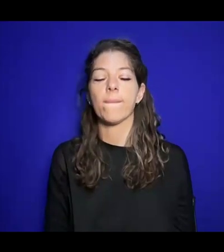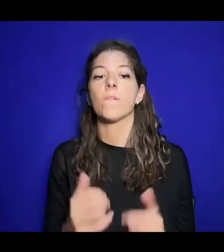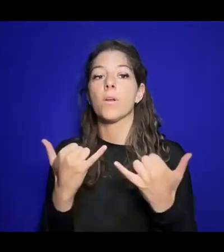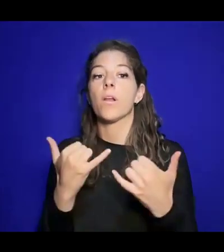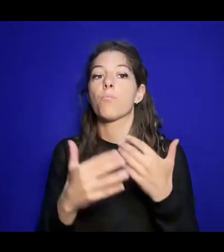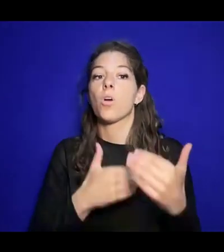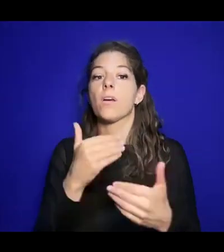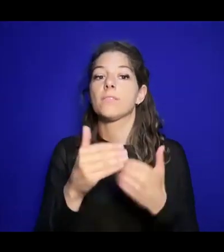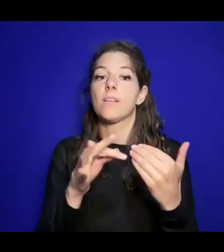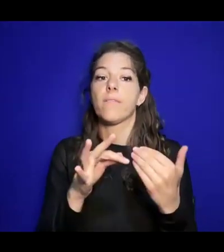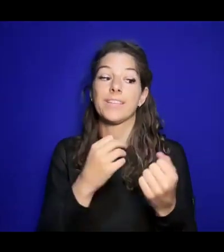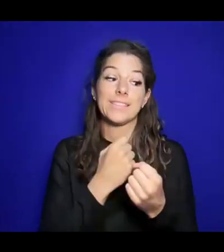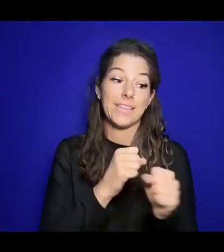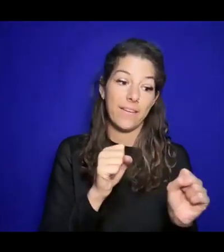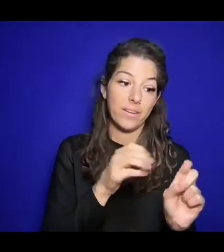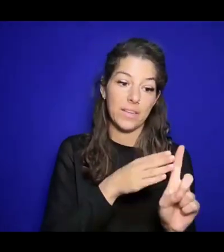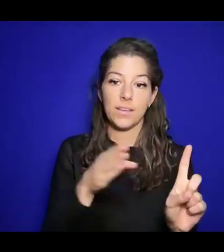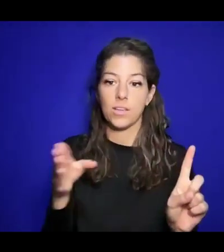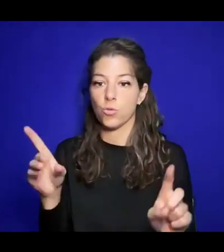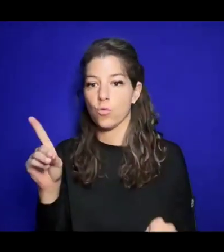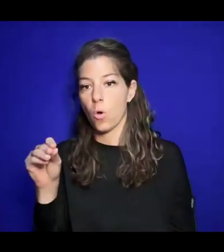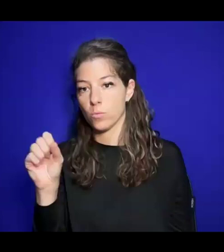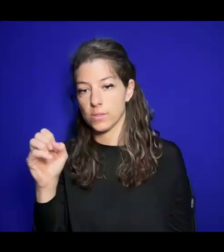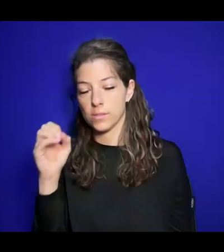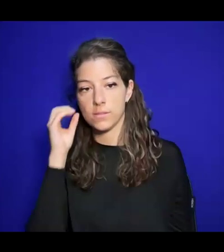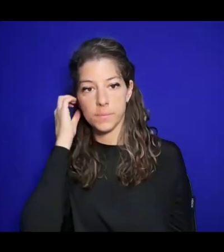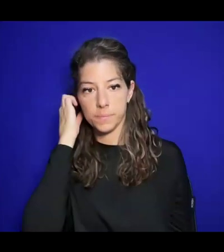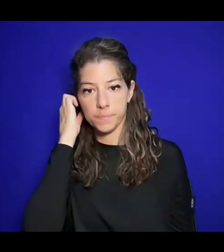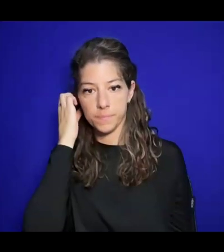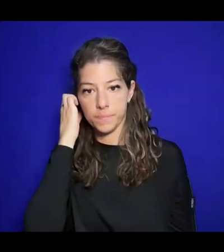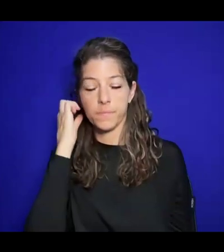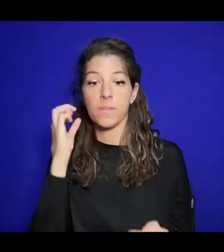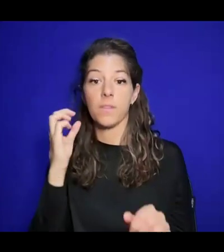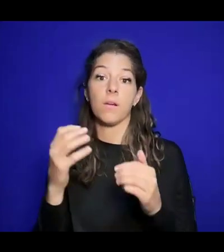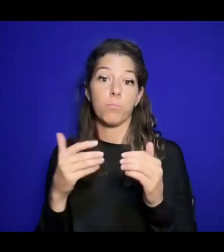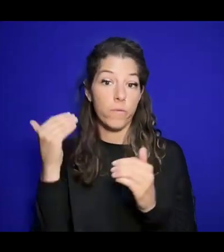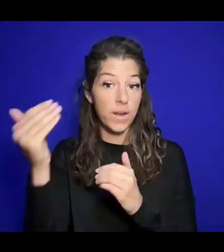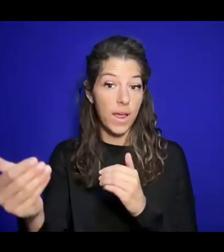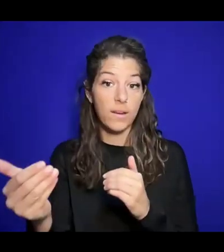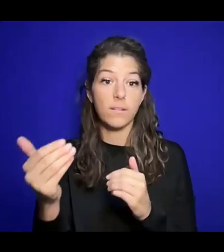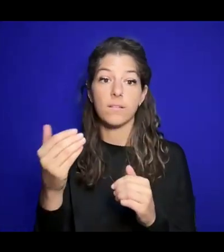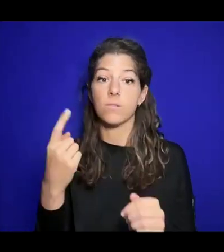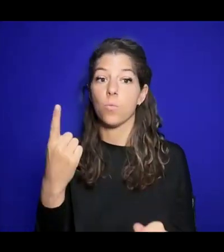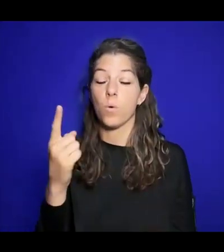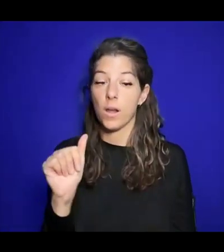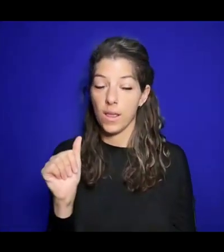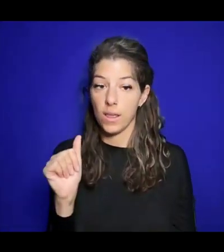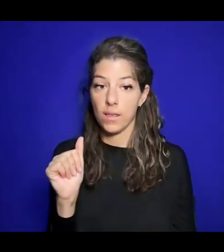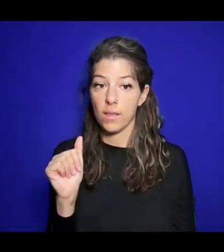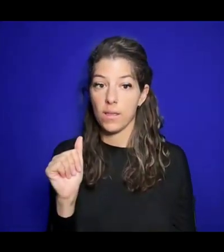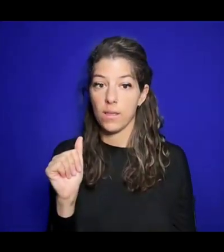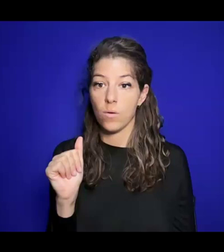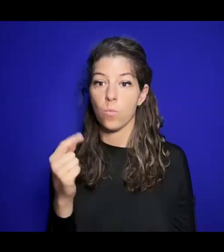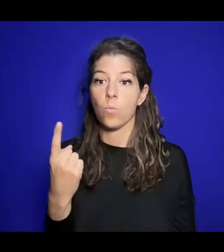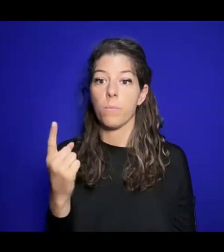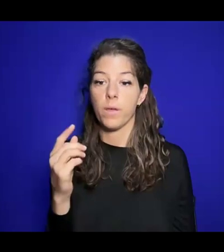process of going from safety to dosage. So they're moving ahead. So it's 1A and it's